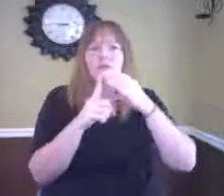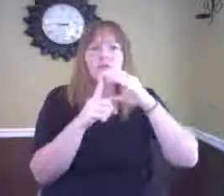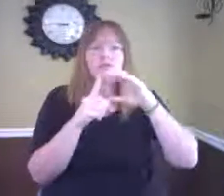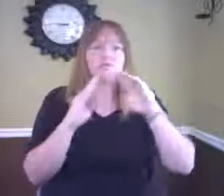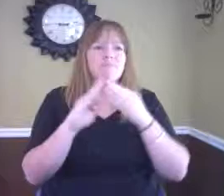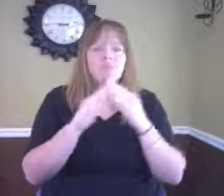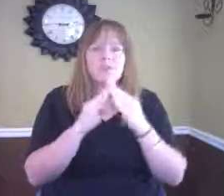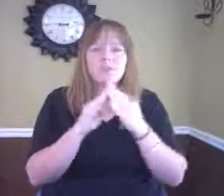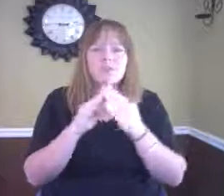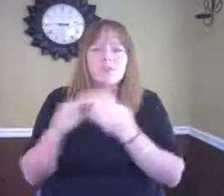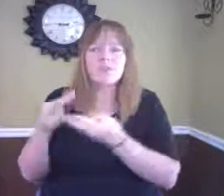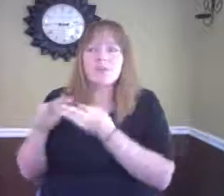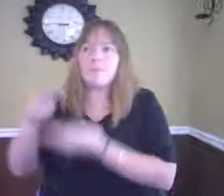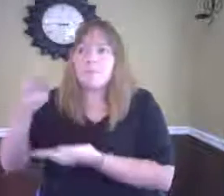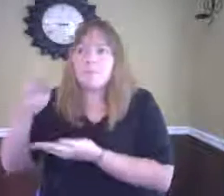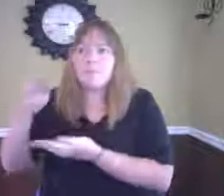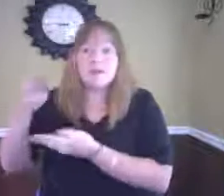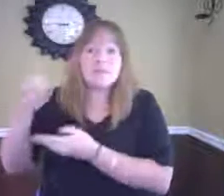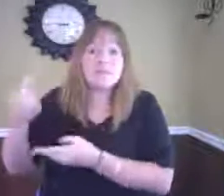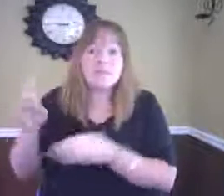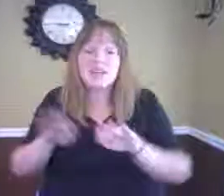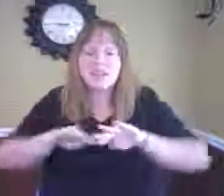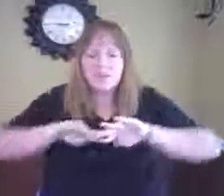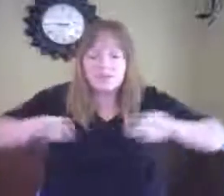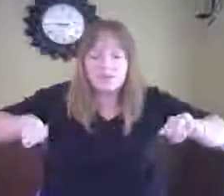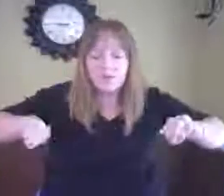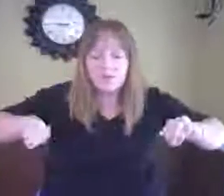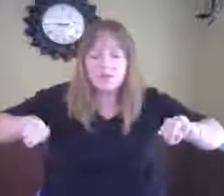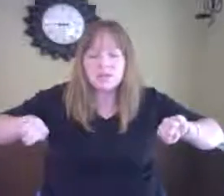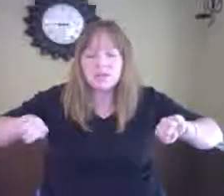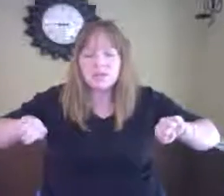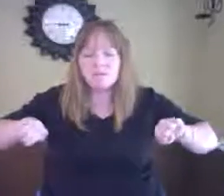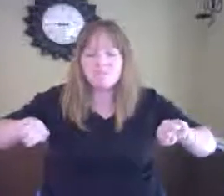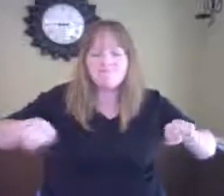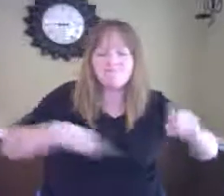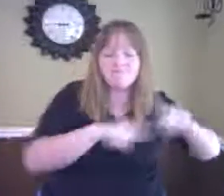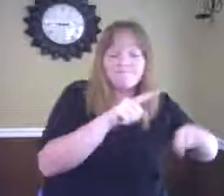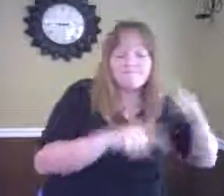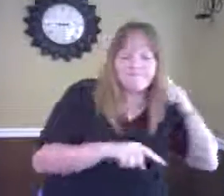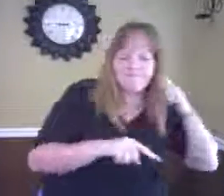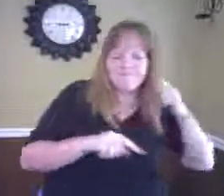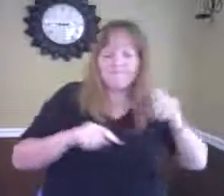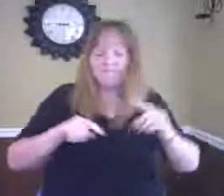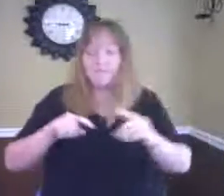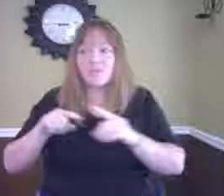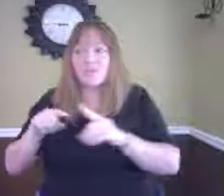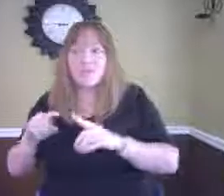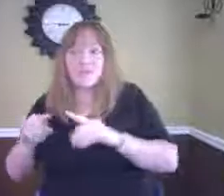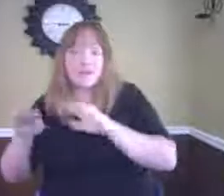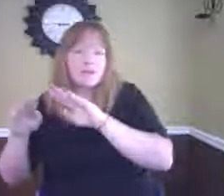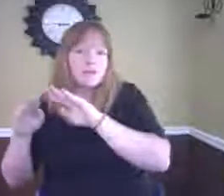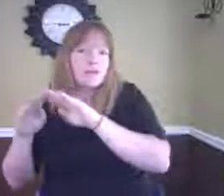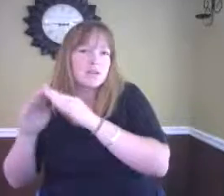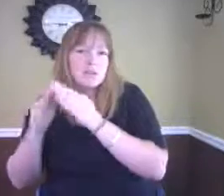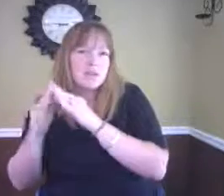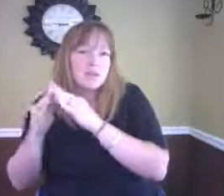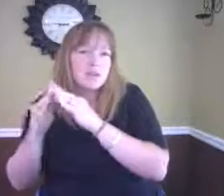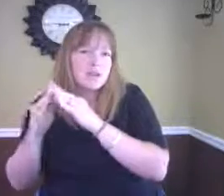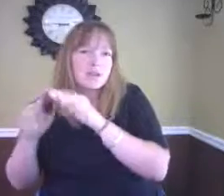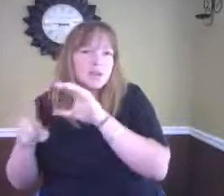is to distinguish it from just the condition of a hearing impairment. And the deaf community is